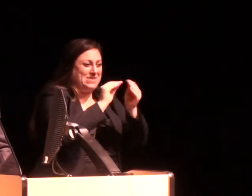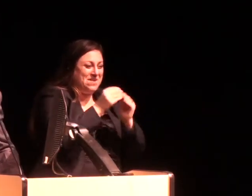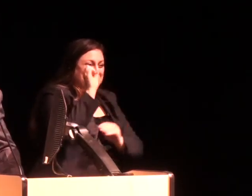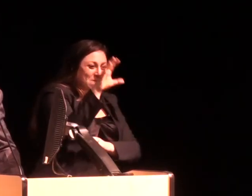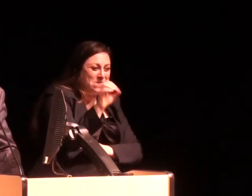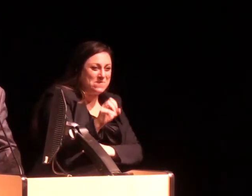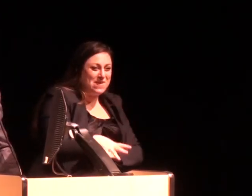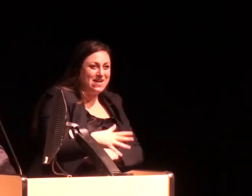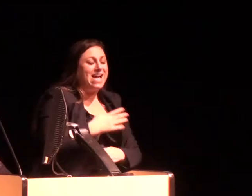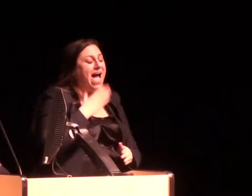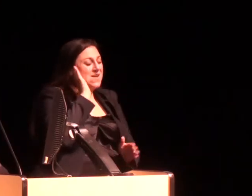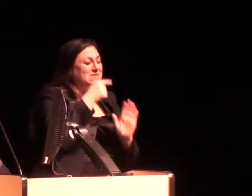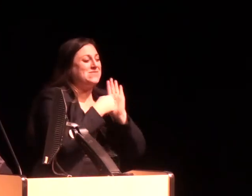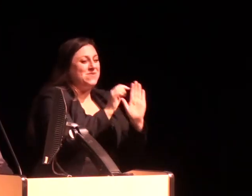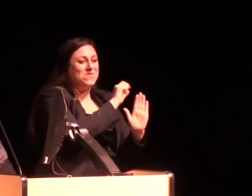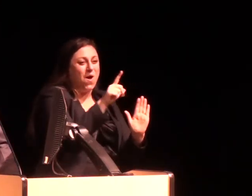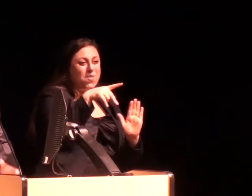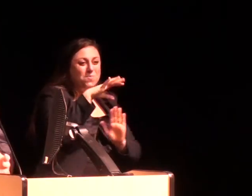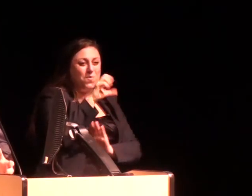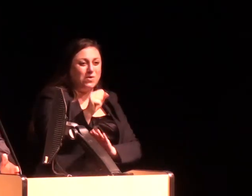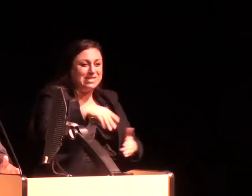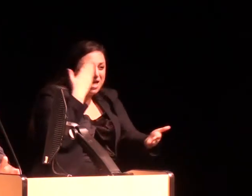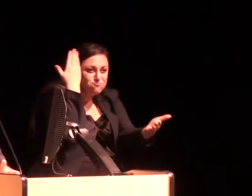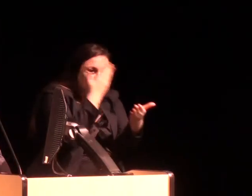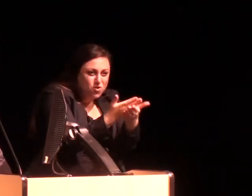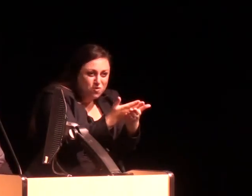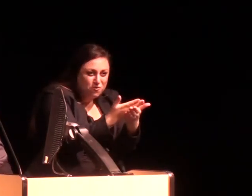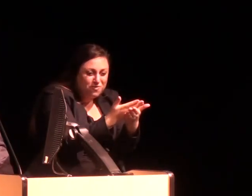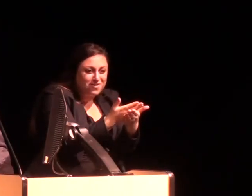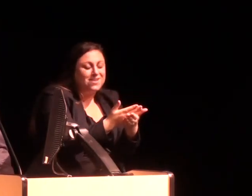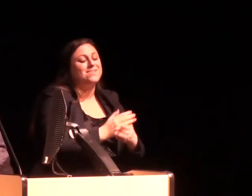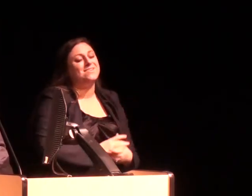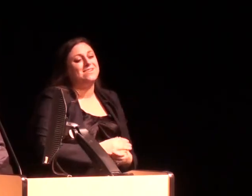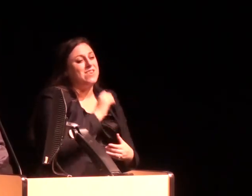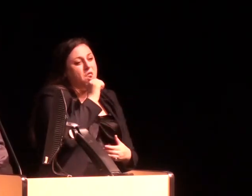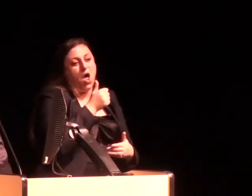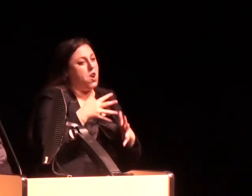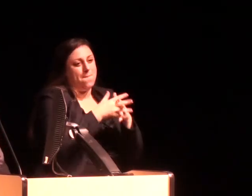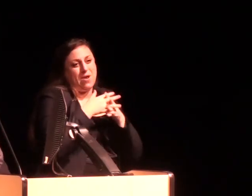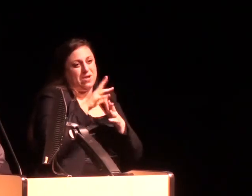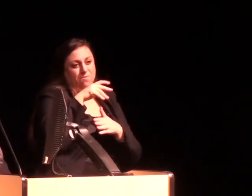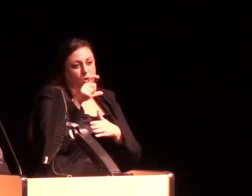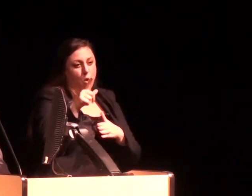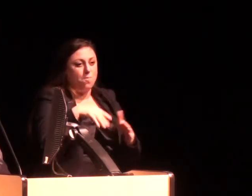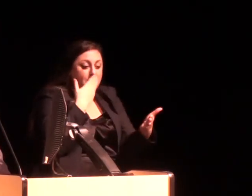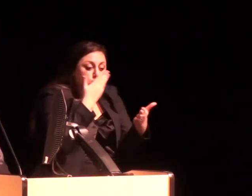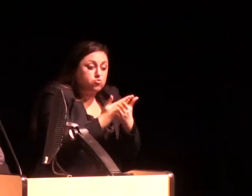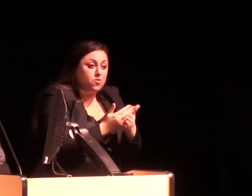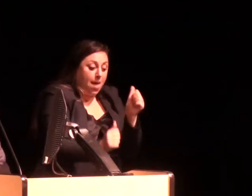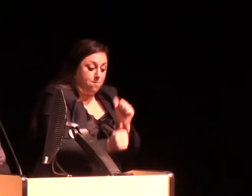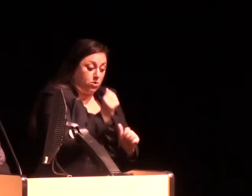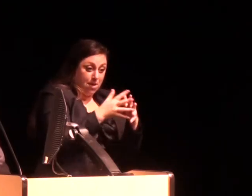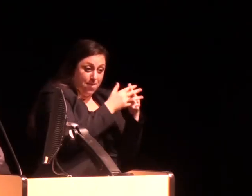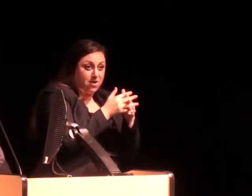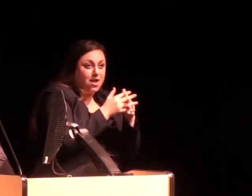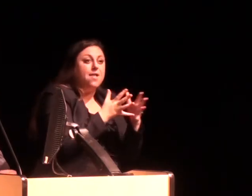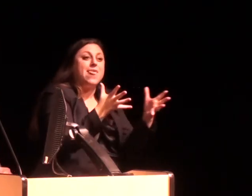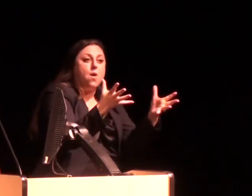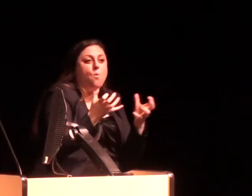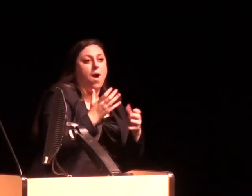I'm going to show you all the polls that prove, and un-American polls, by the way, that prove that the majority of Americans want better relations with